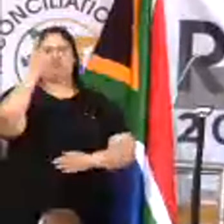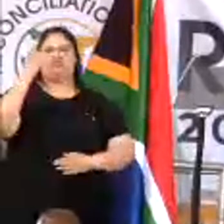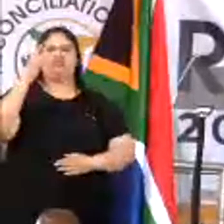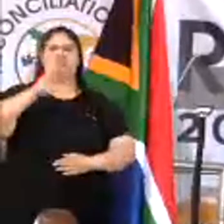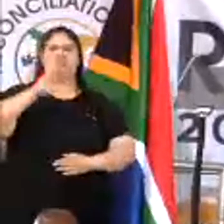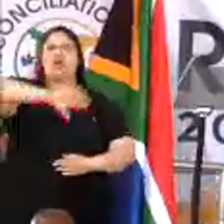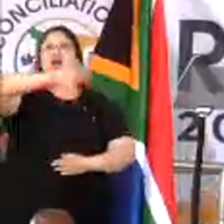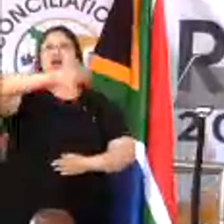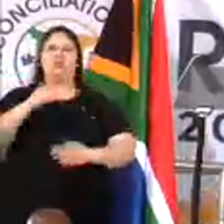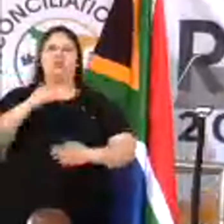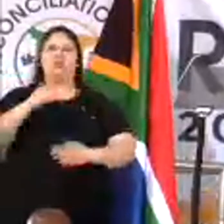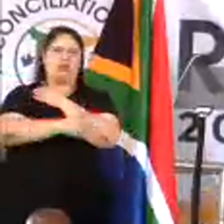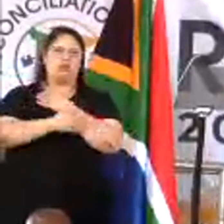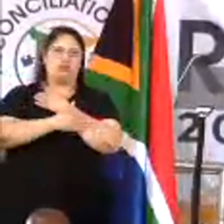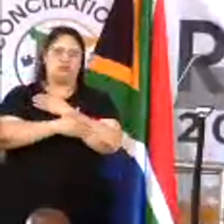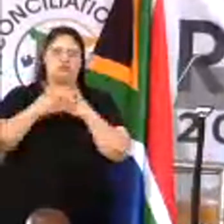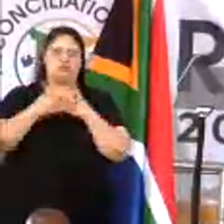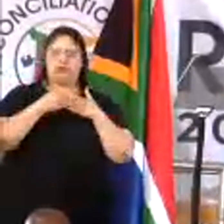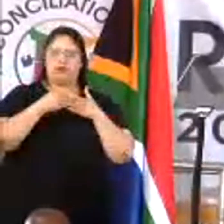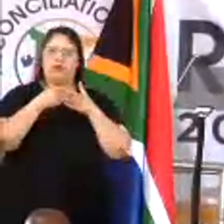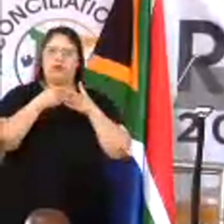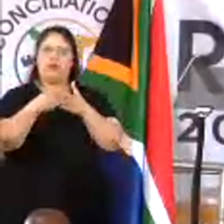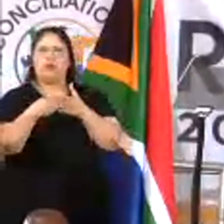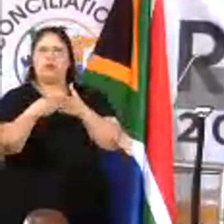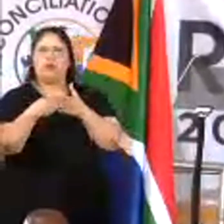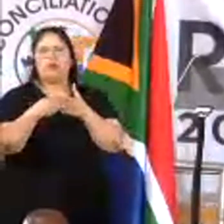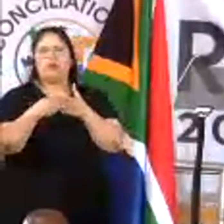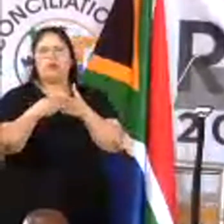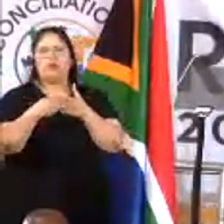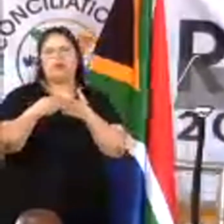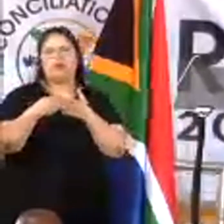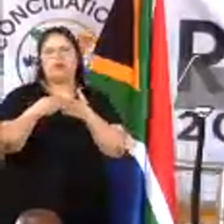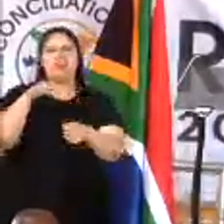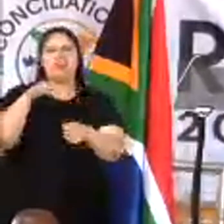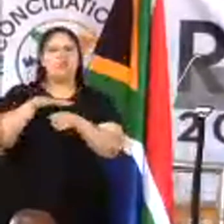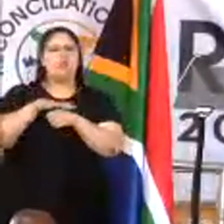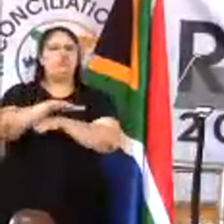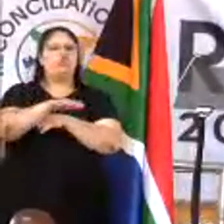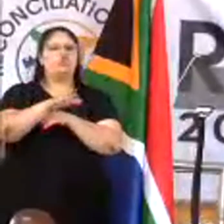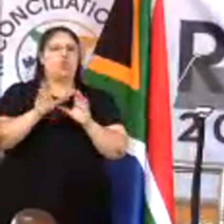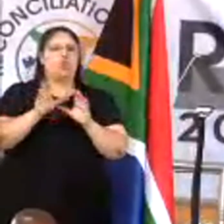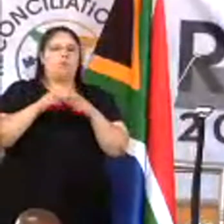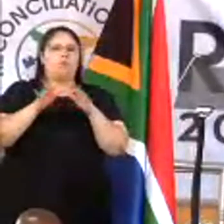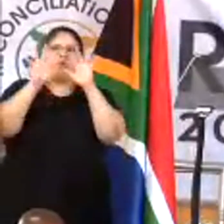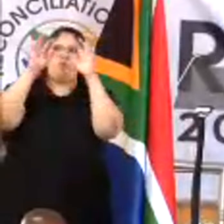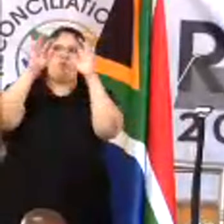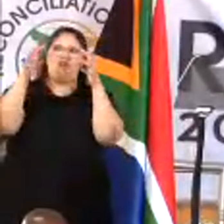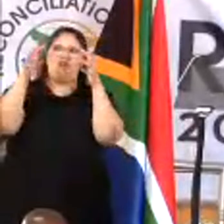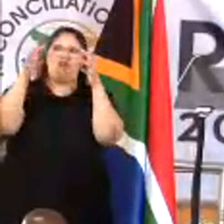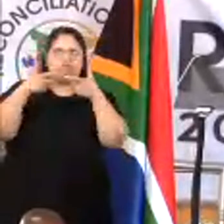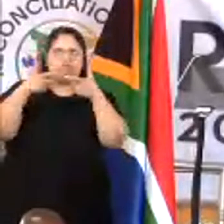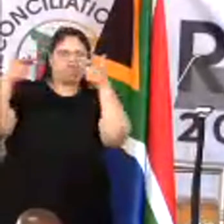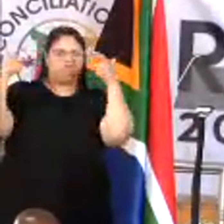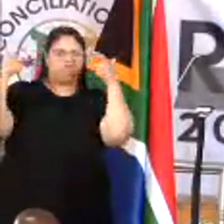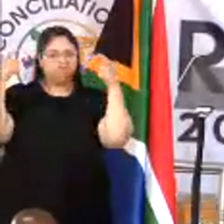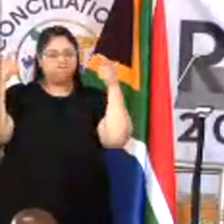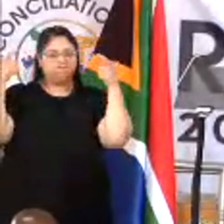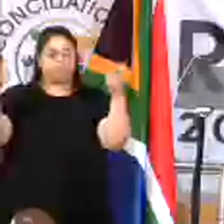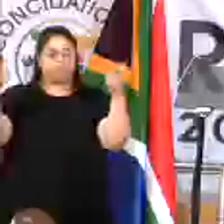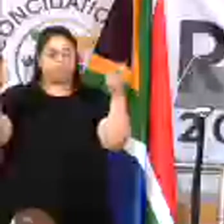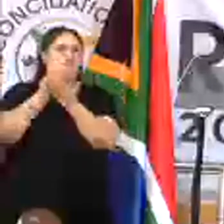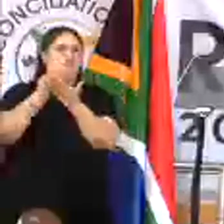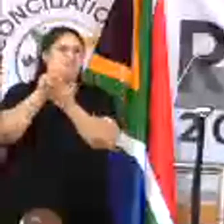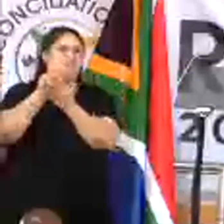country to lead the influential group of the world's largest